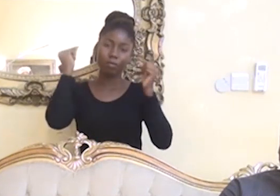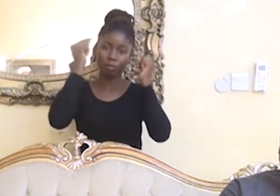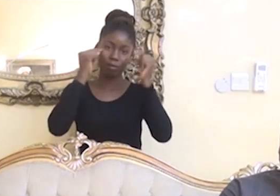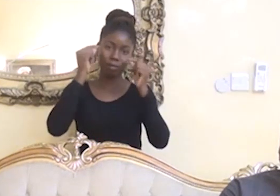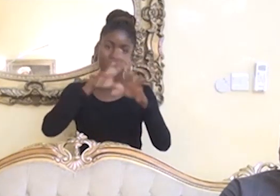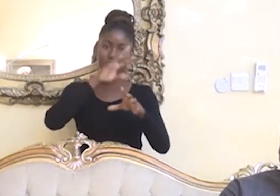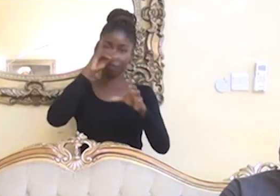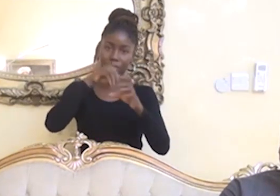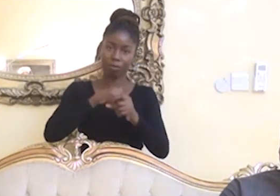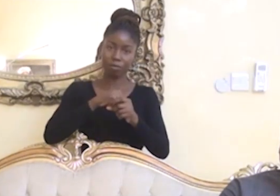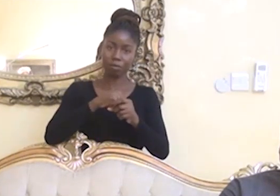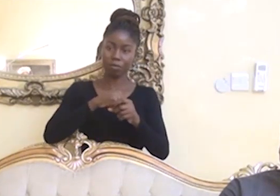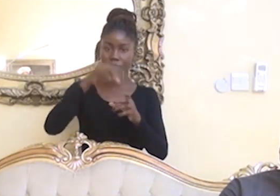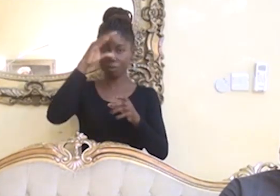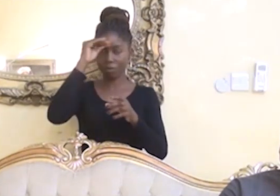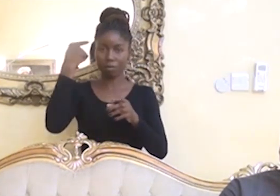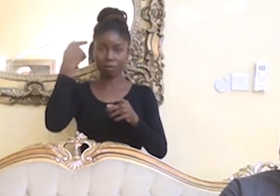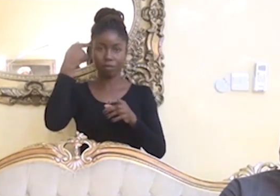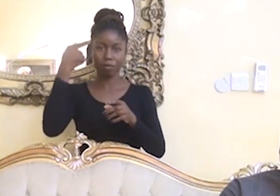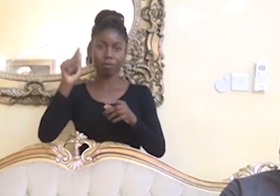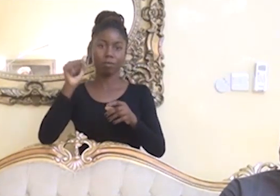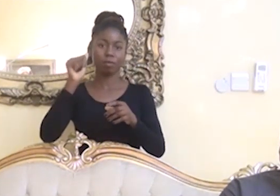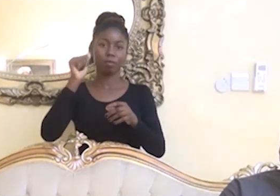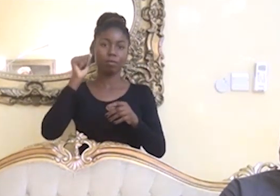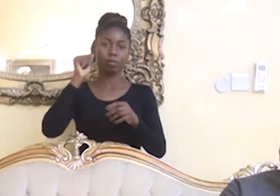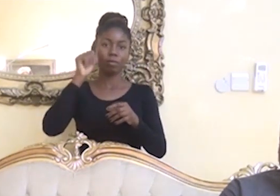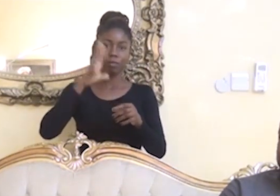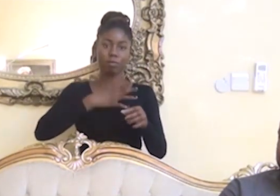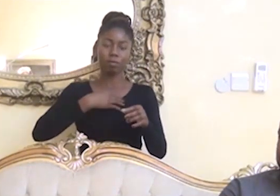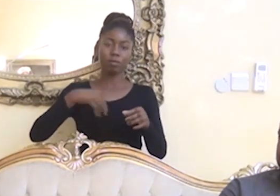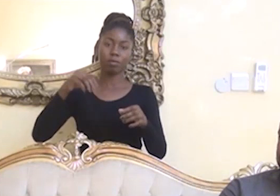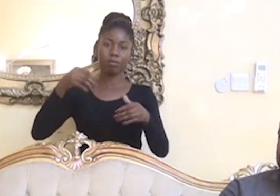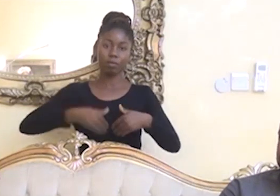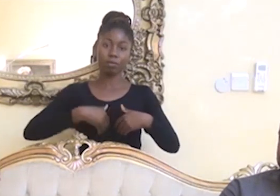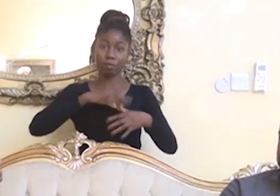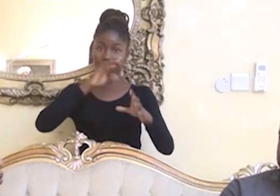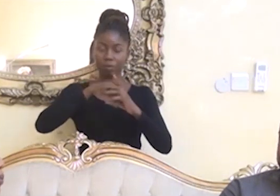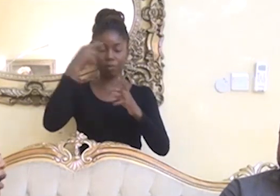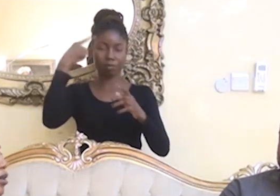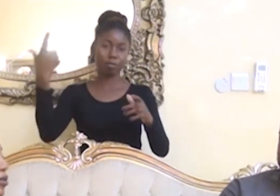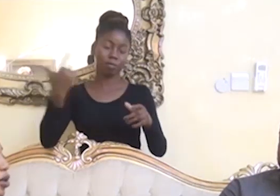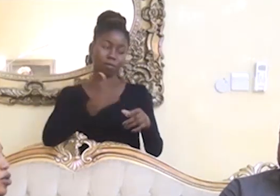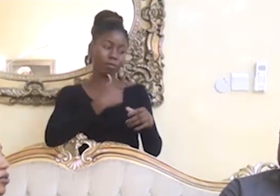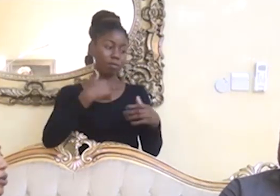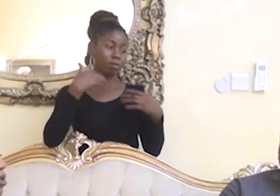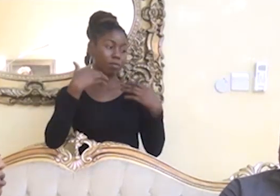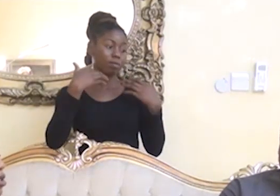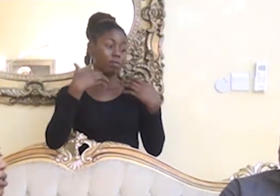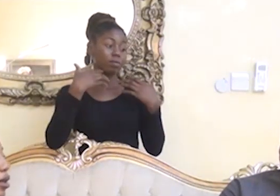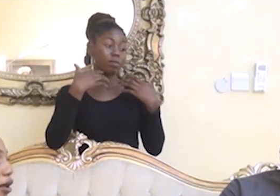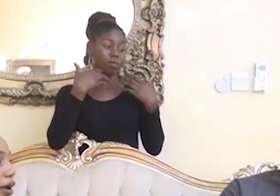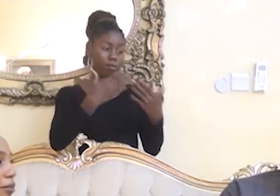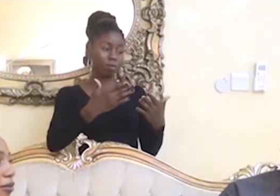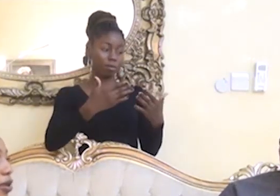Inclusive voice for women and youths, inclusion for all. Thank you so much for being part of Inclusive